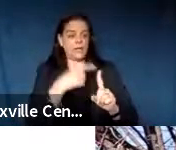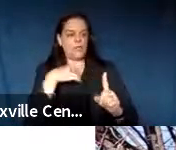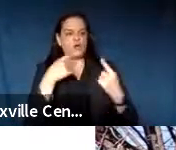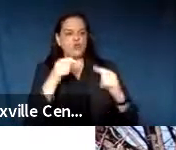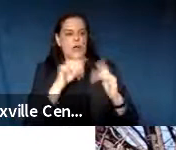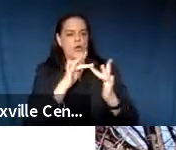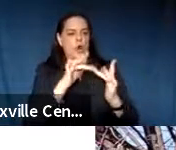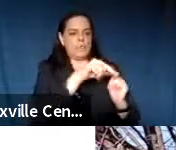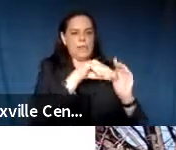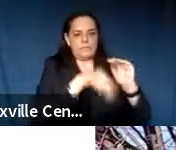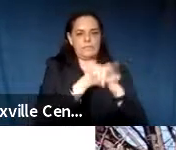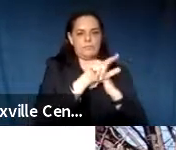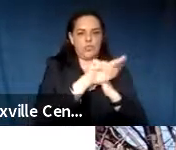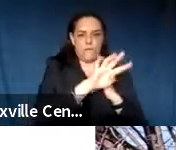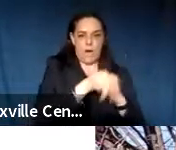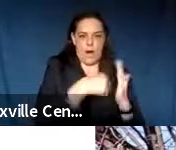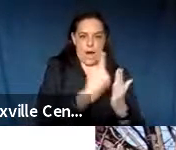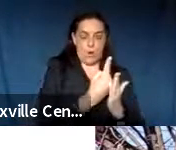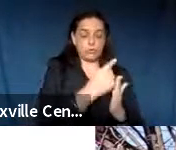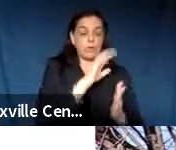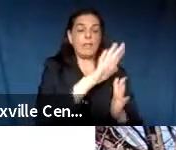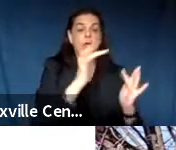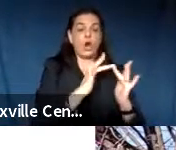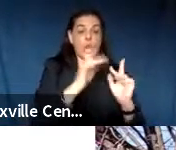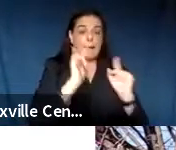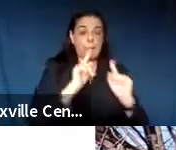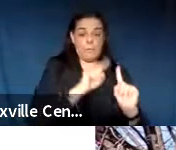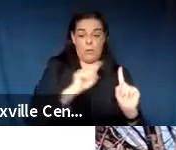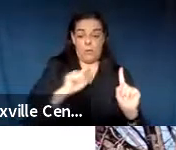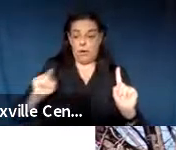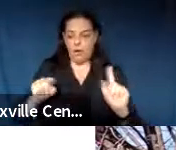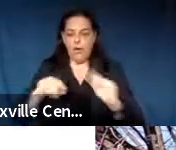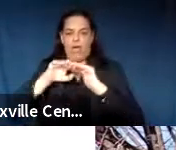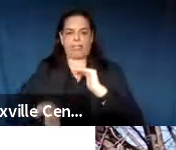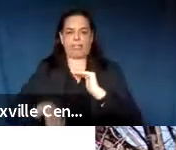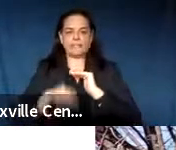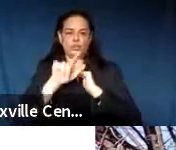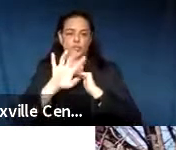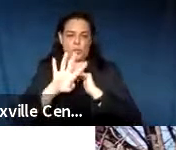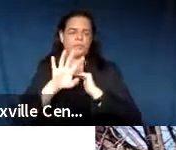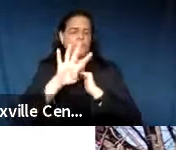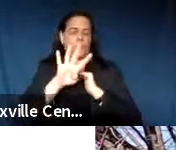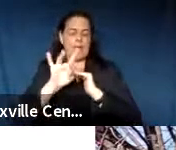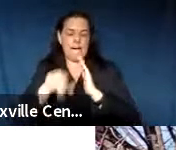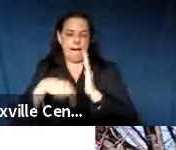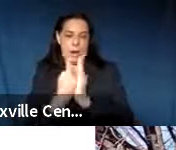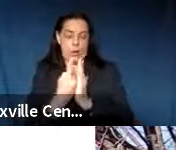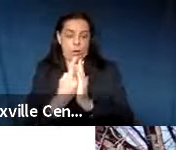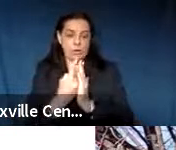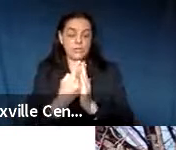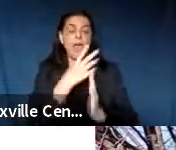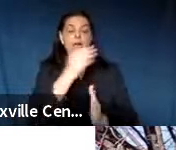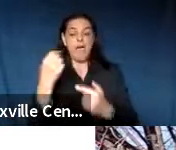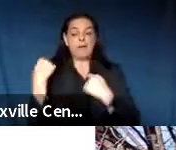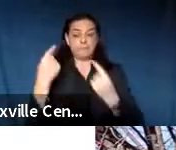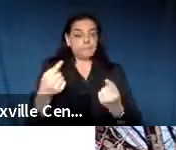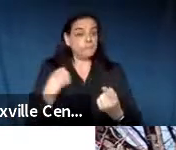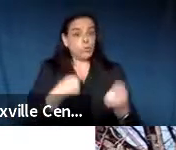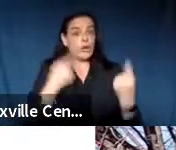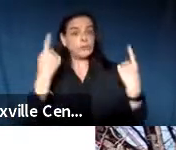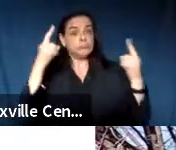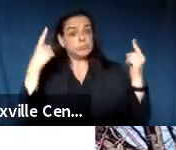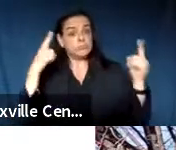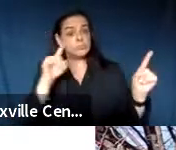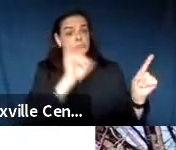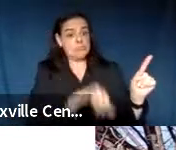to date, throughout this pandemic, we have accomplished that for all of our cases and contacts. And because of that, this benchmark continues to be represented